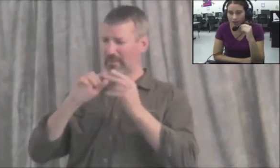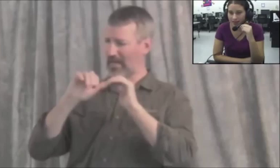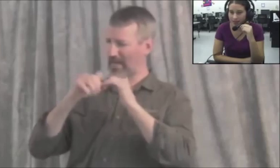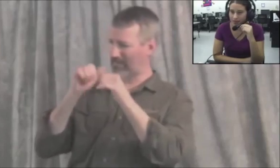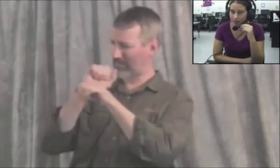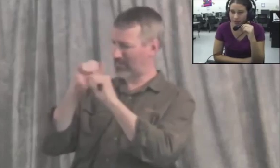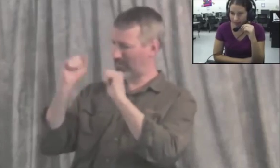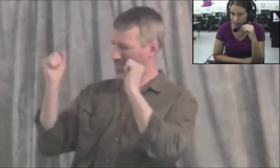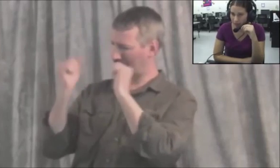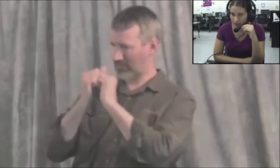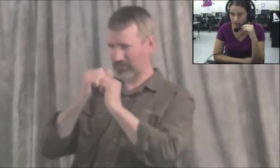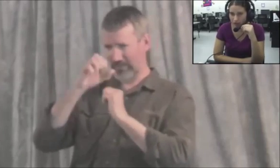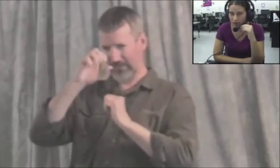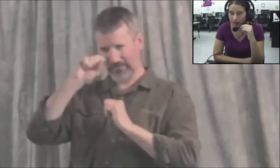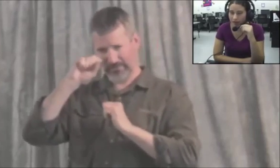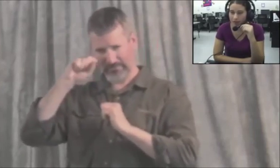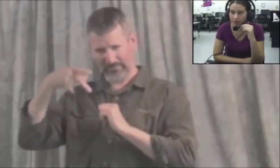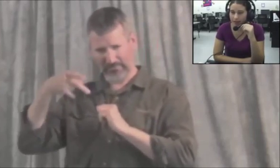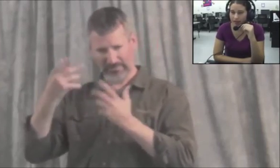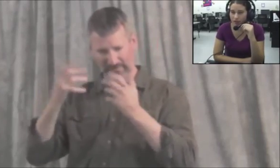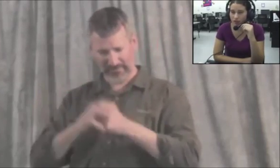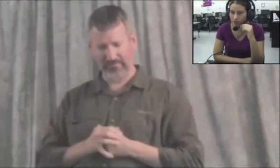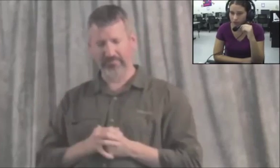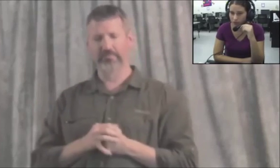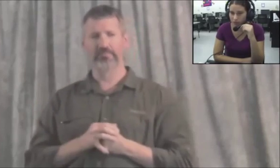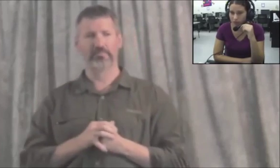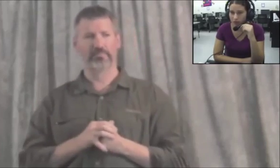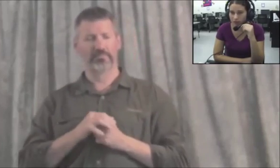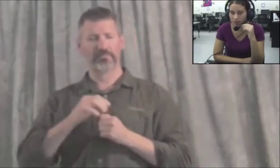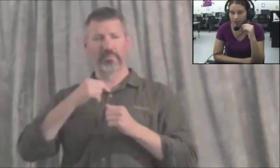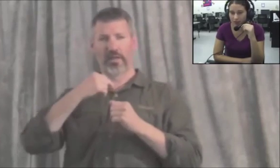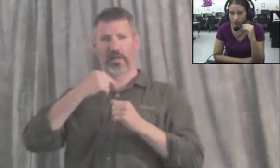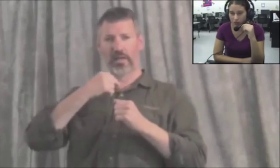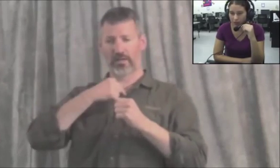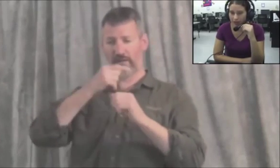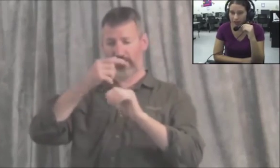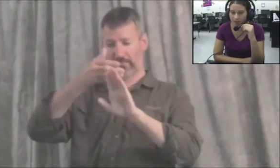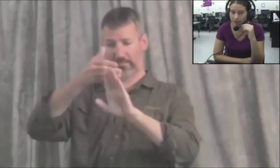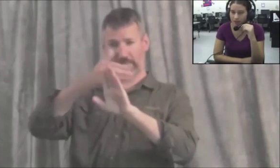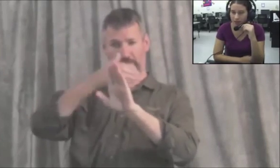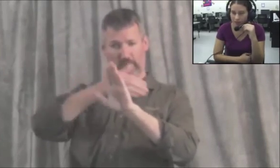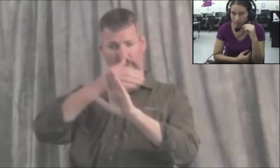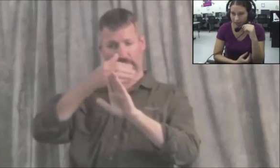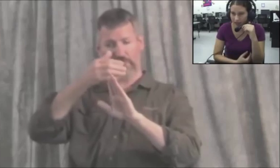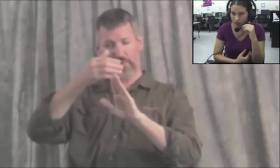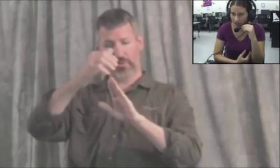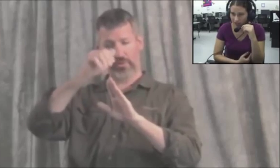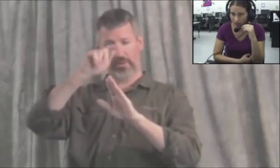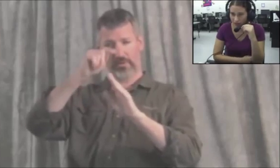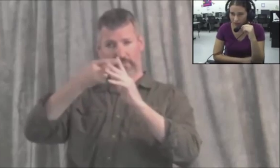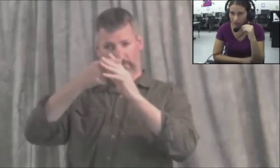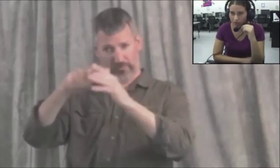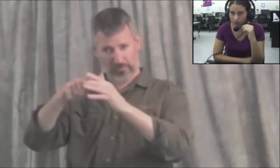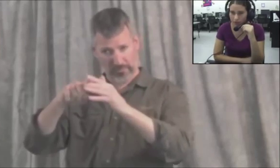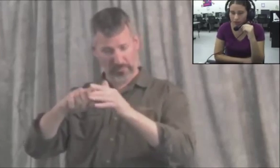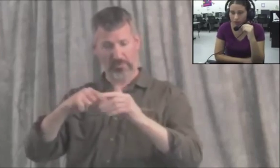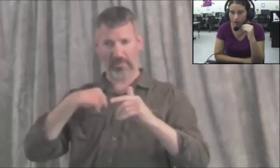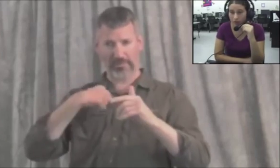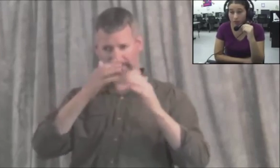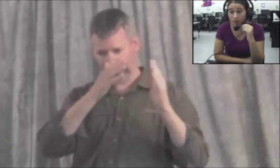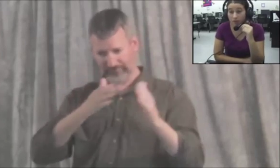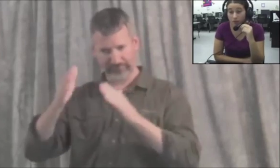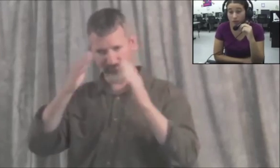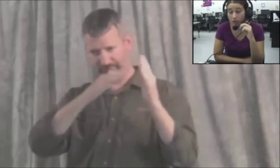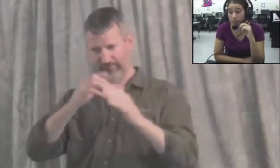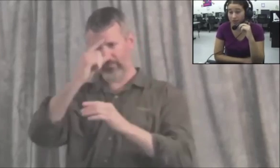I would like to elaborate to you how we manage the food, me and Louis. How did we manage and handle the food?